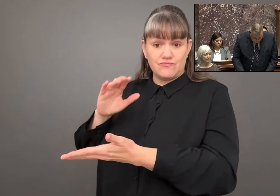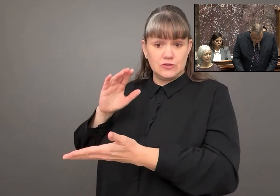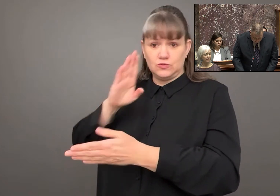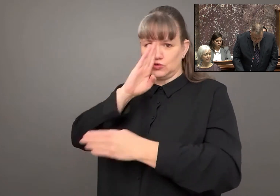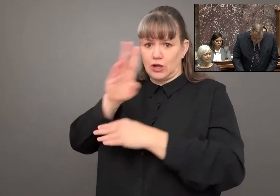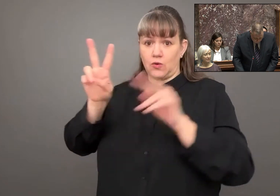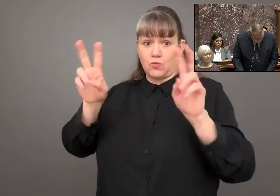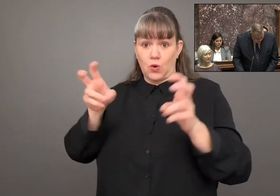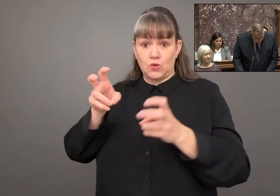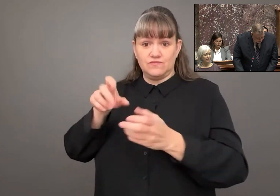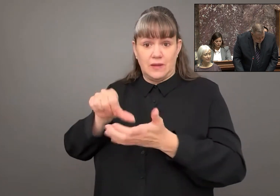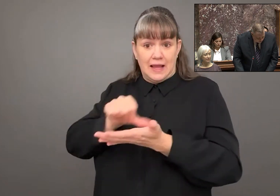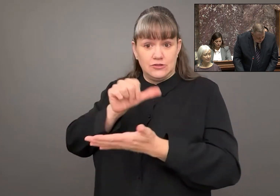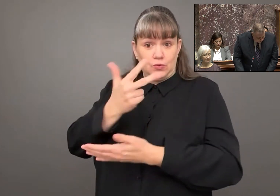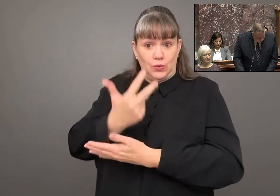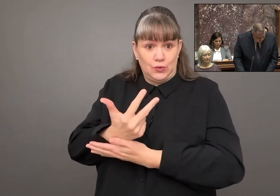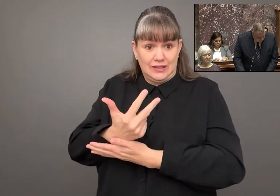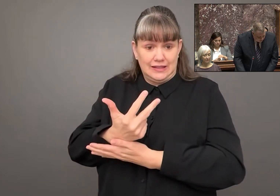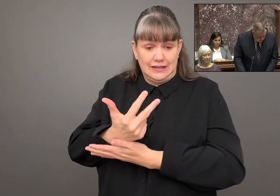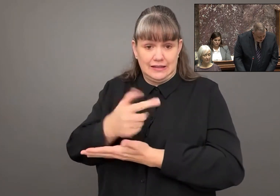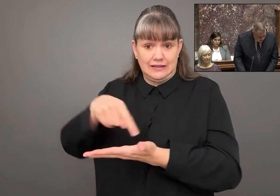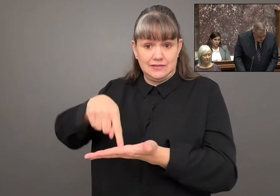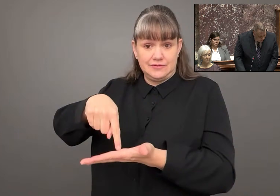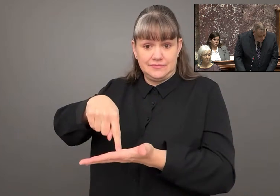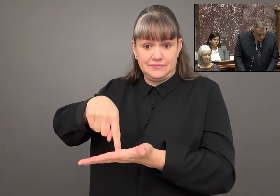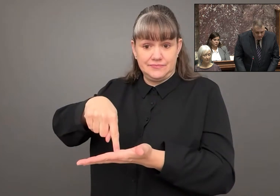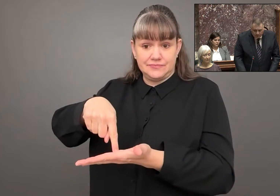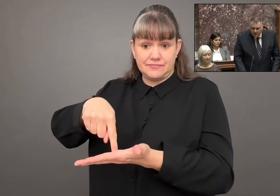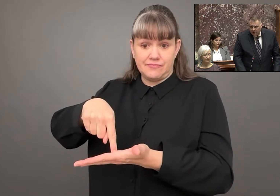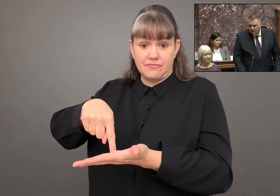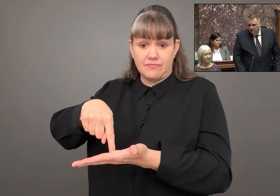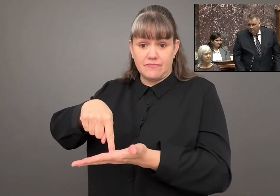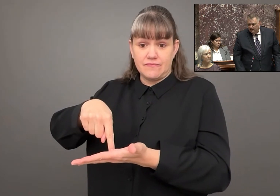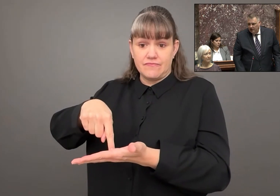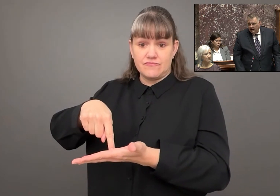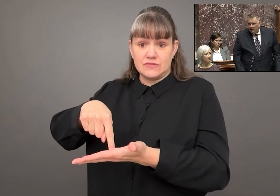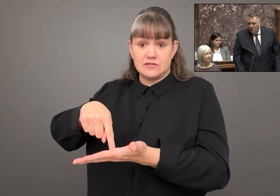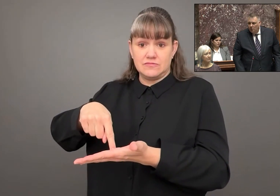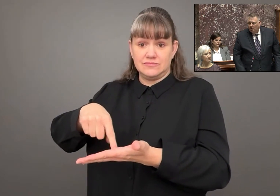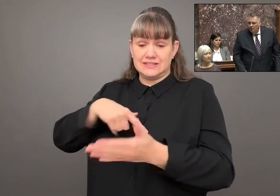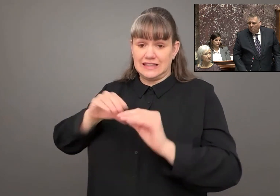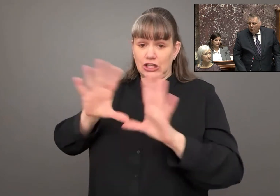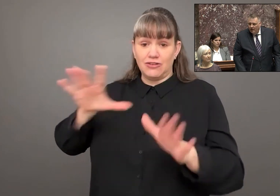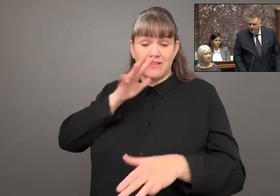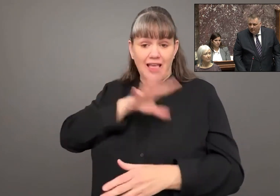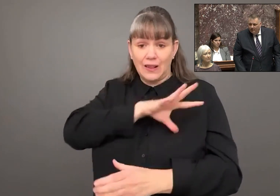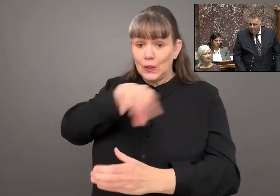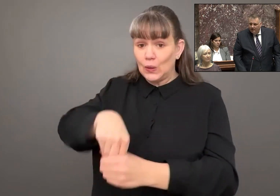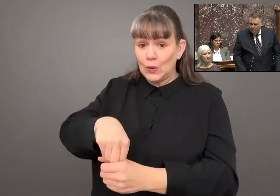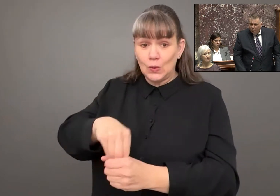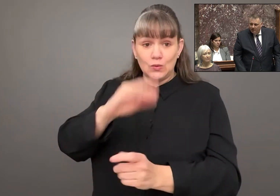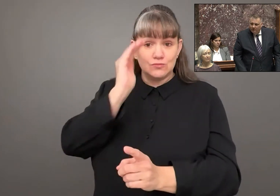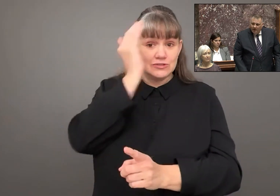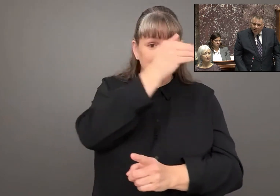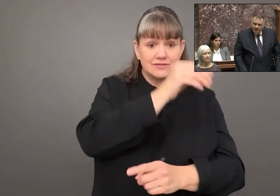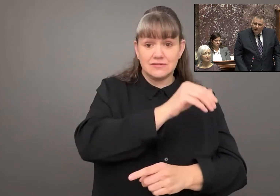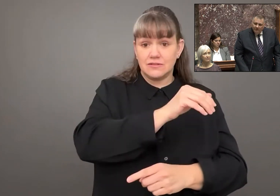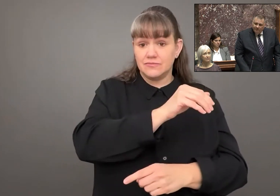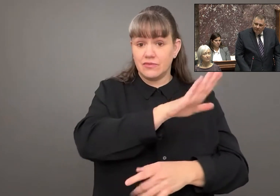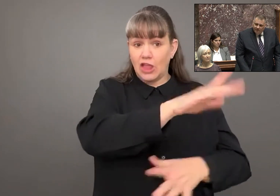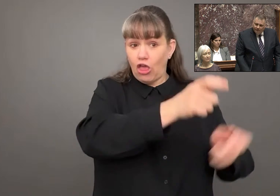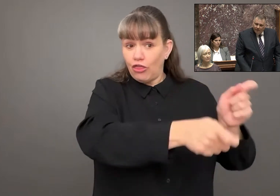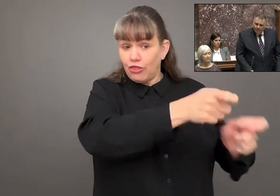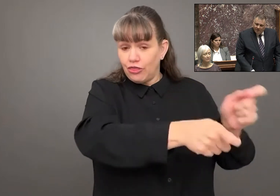Speaker. We've had questions now to 10 different ministers today. Not one can point to